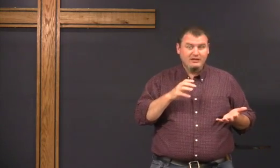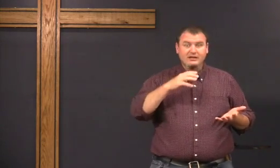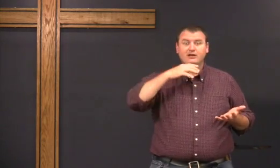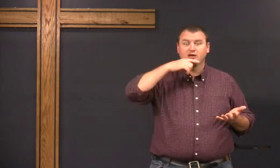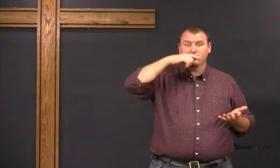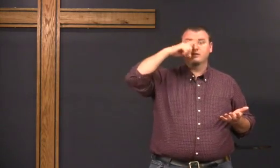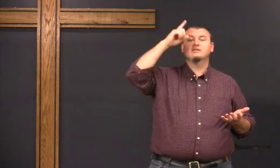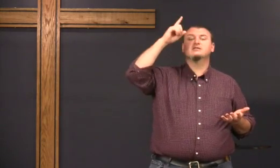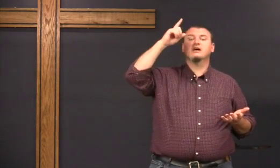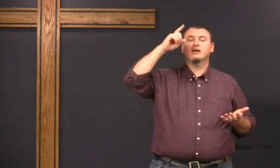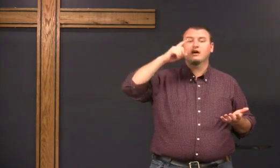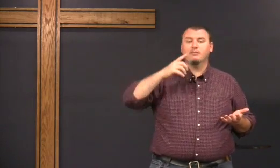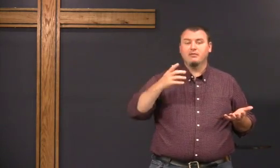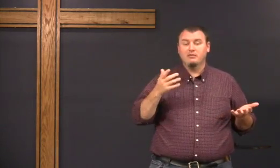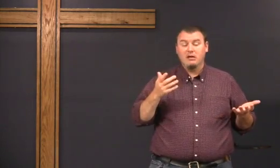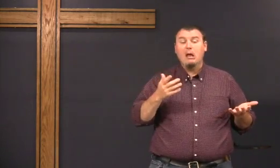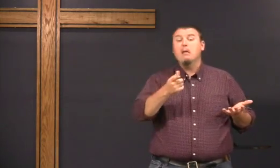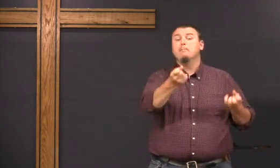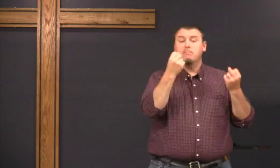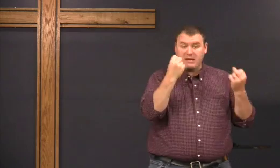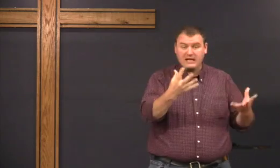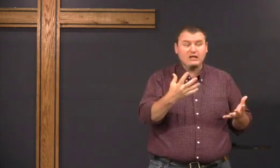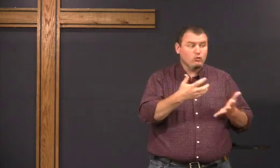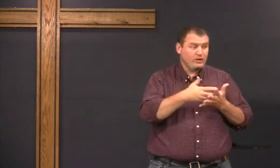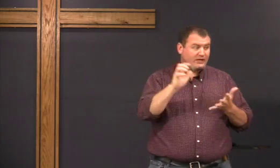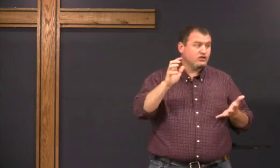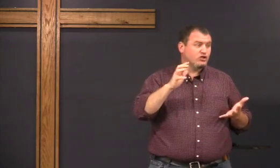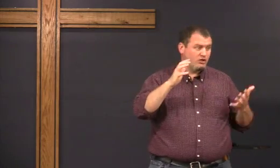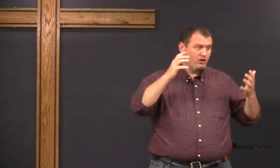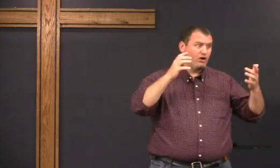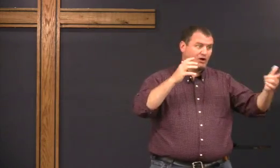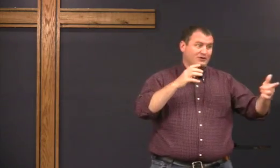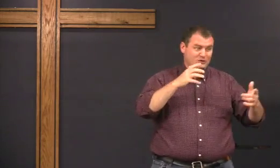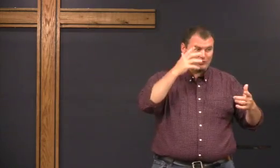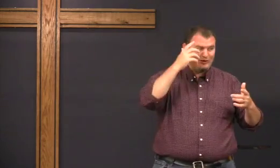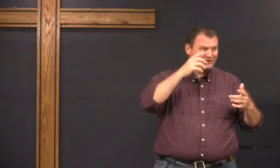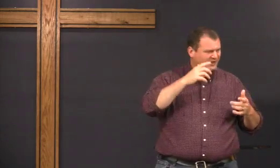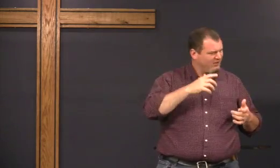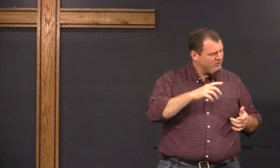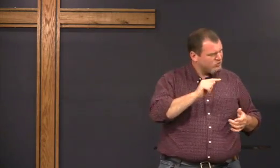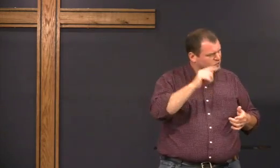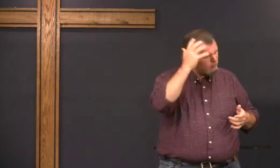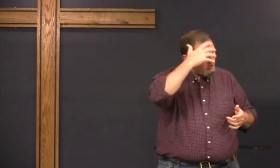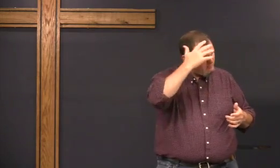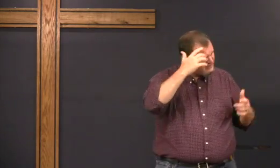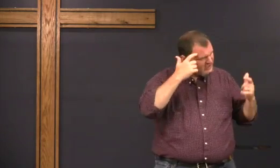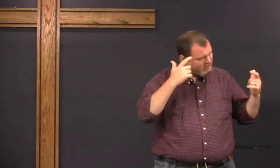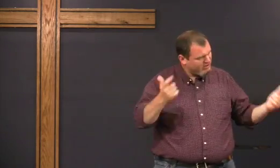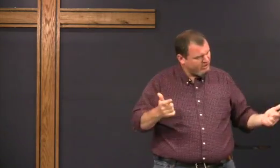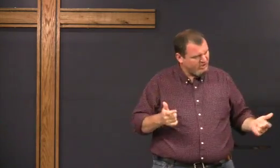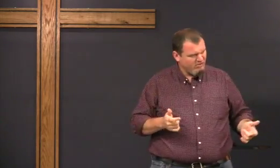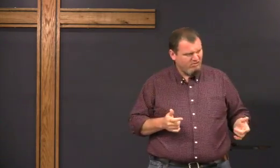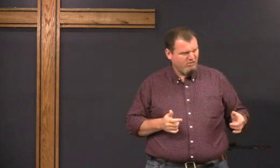Stuck up. Many rich. Trump is arrogant?